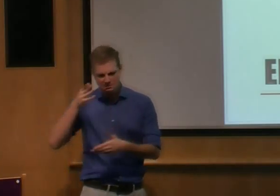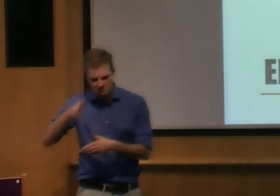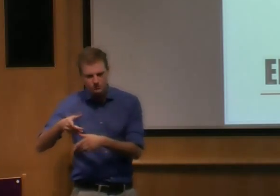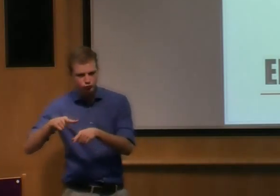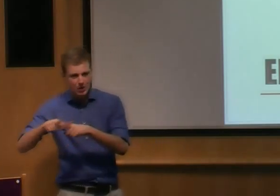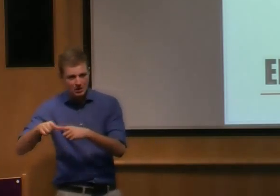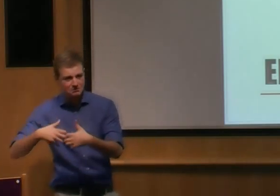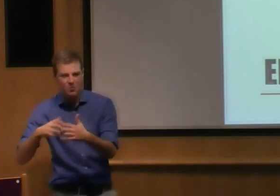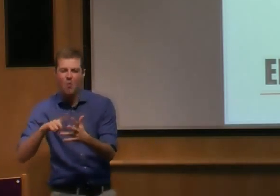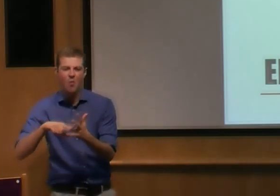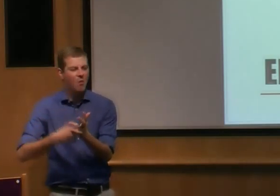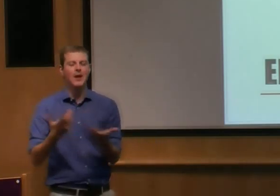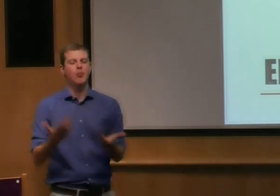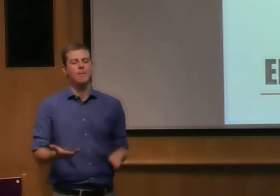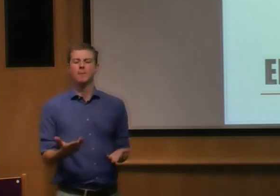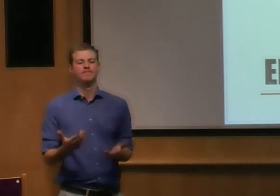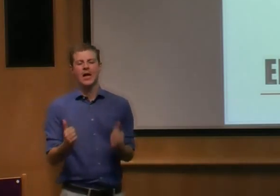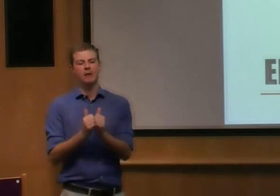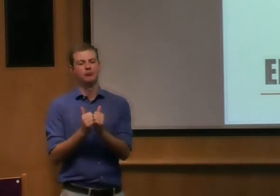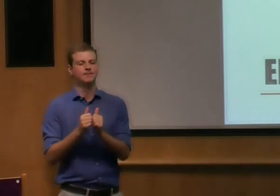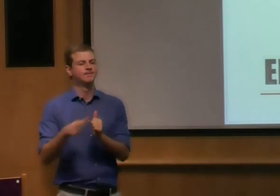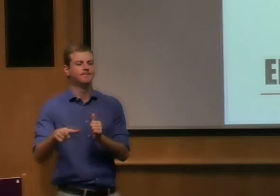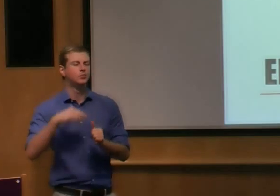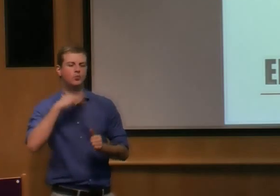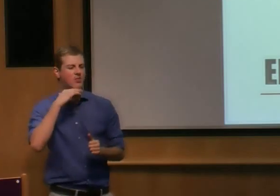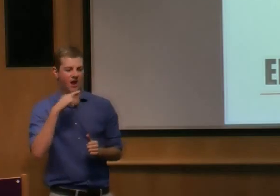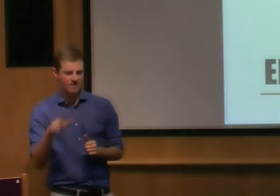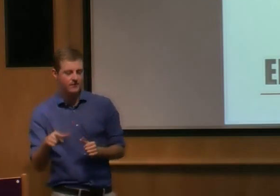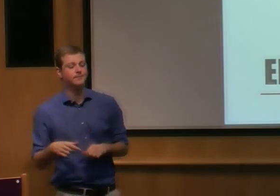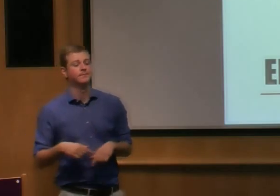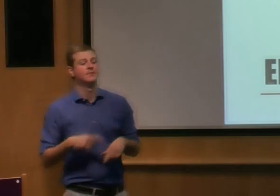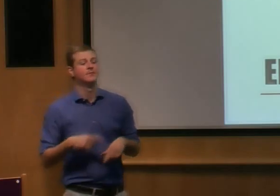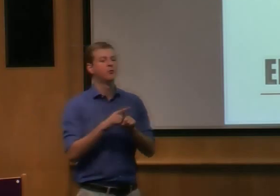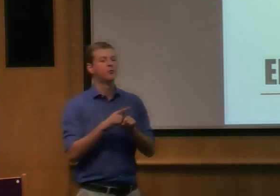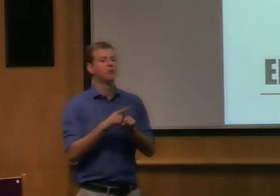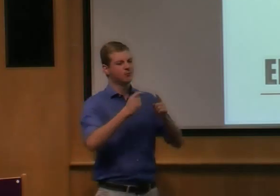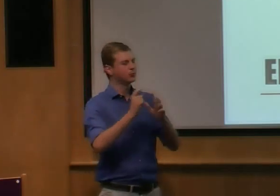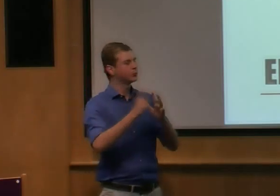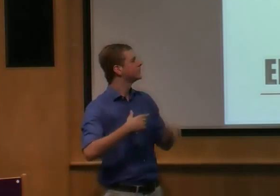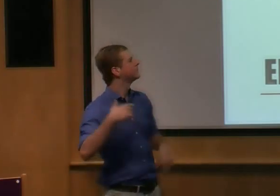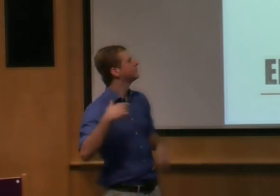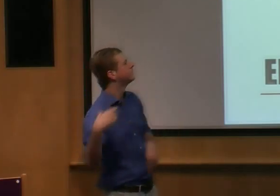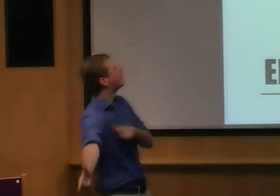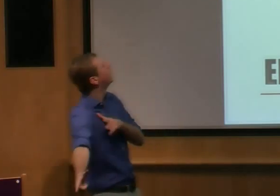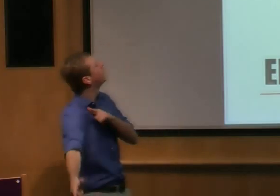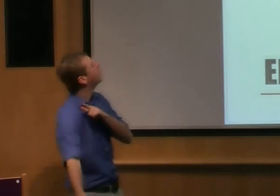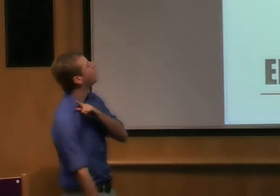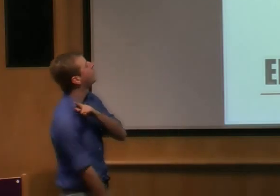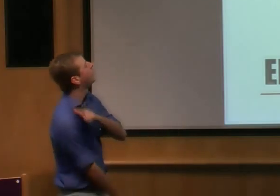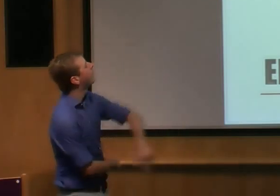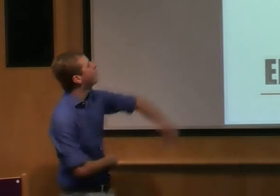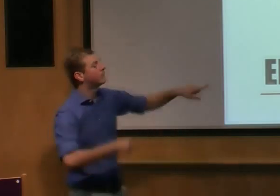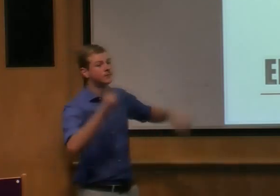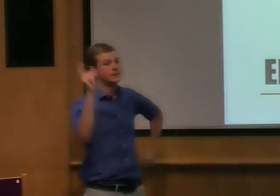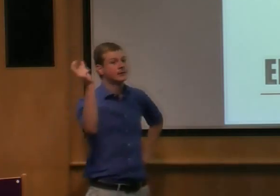In Bulgaria, again, we're trying to help to set up an organisation there. It's just making sure we've got the critical mass of people to be able